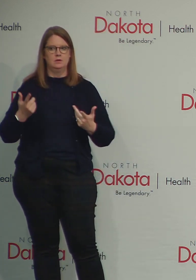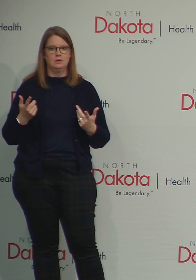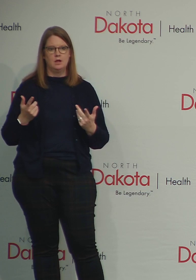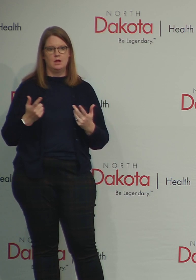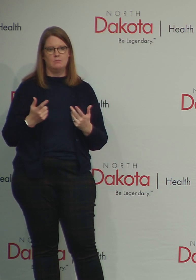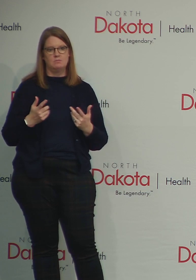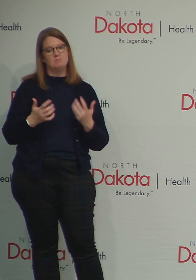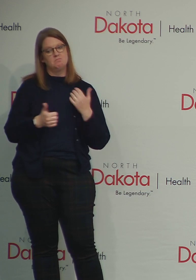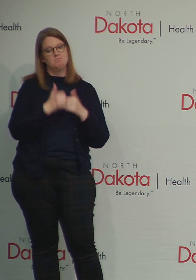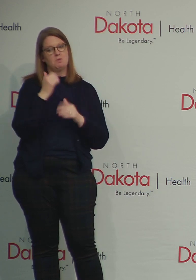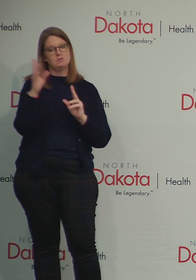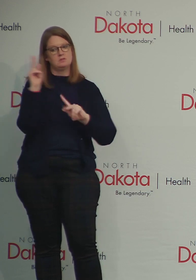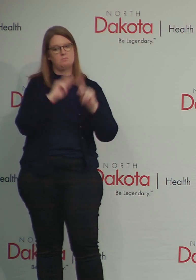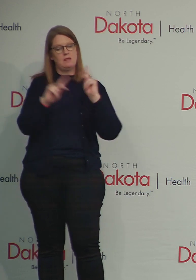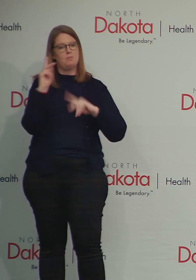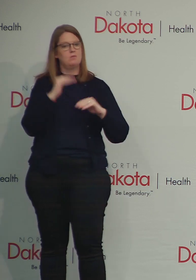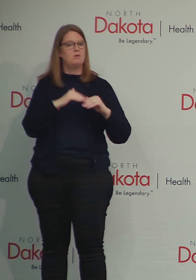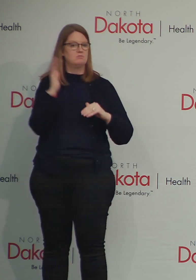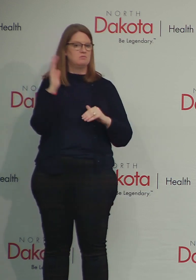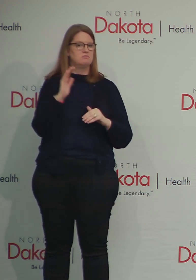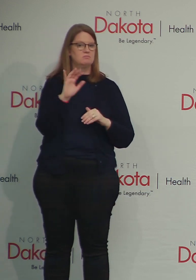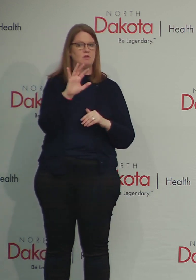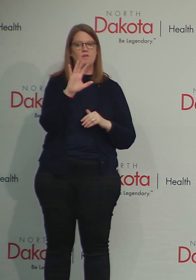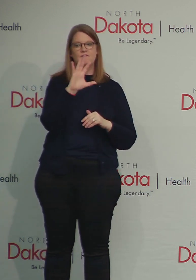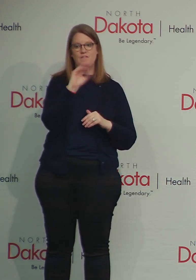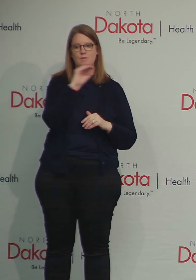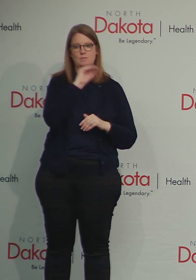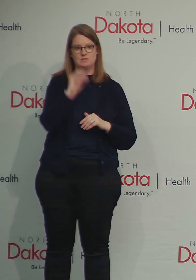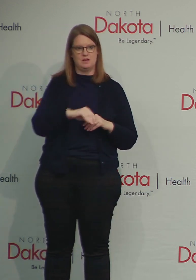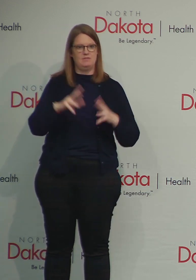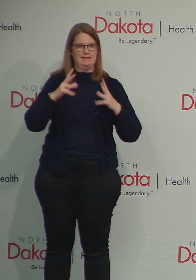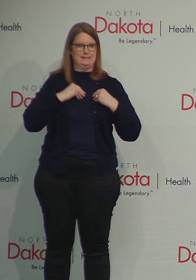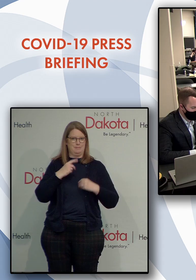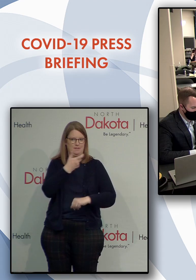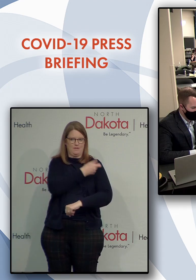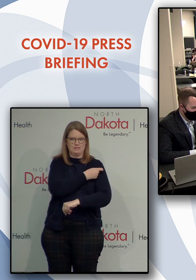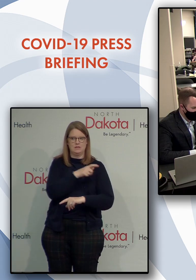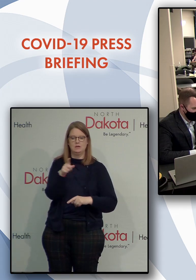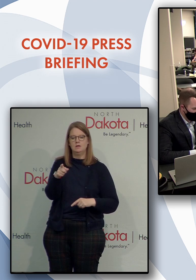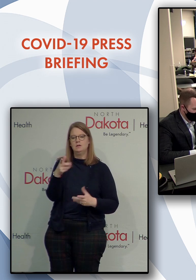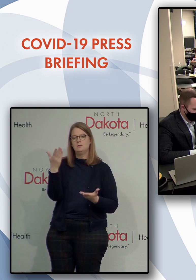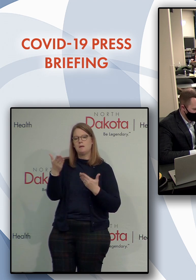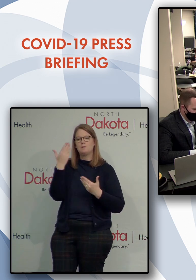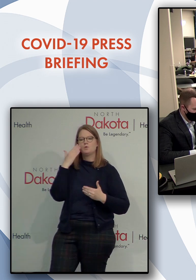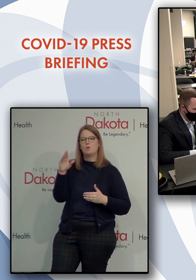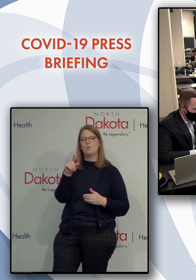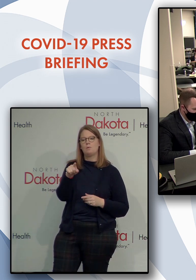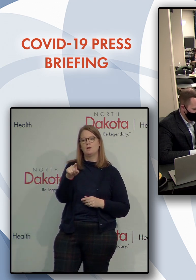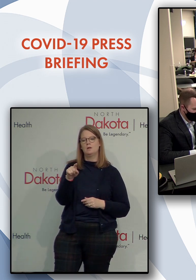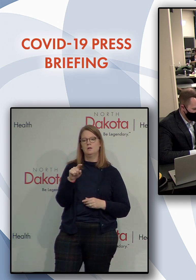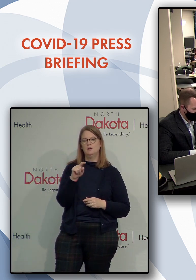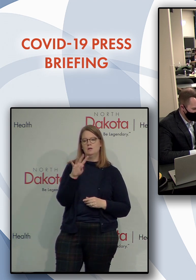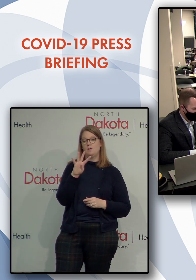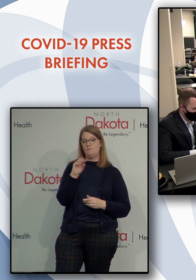but the vast majority were over 50%. Perhaps you don't know this yet, but of those 40,000 doses expected